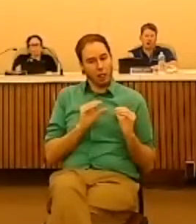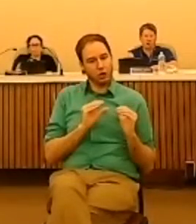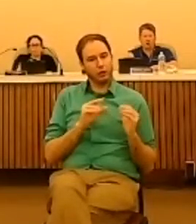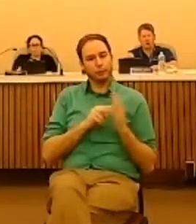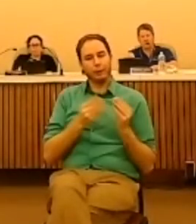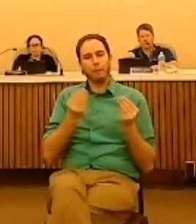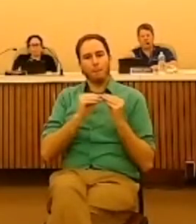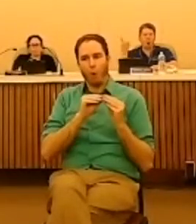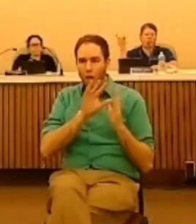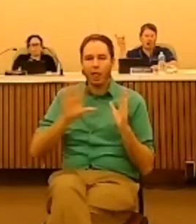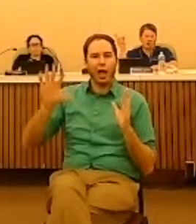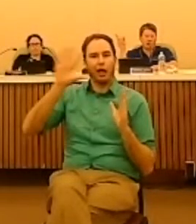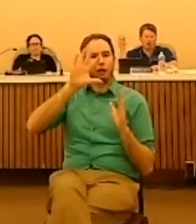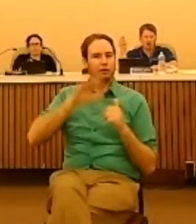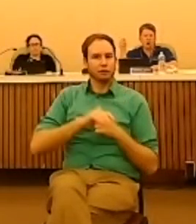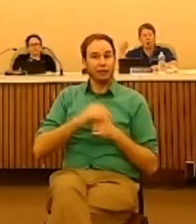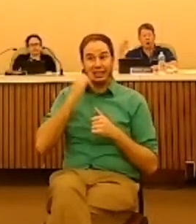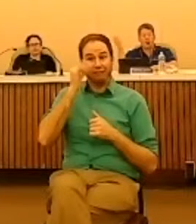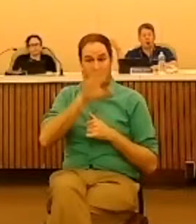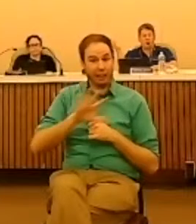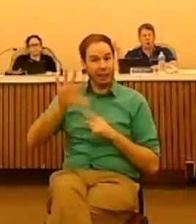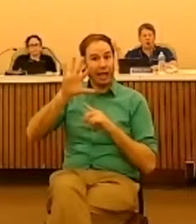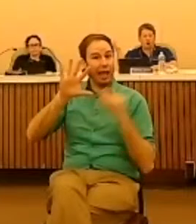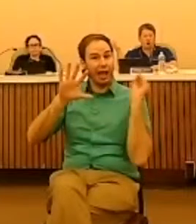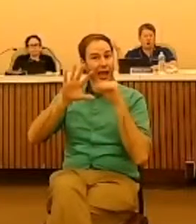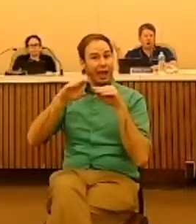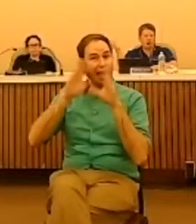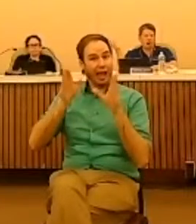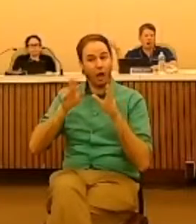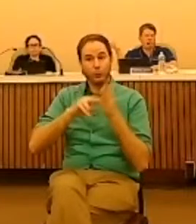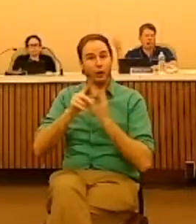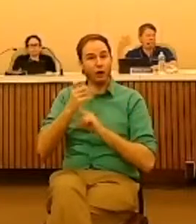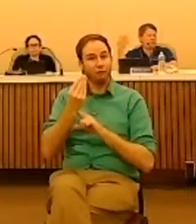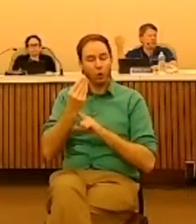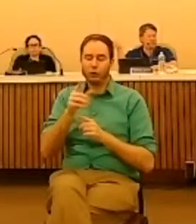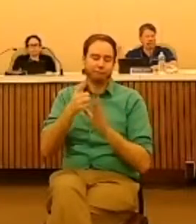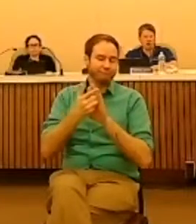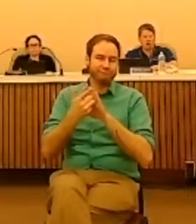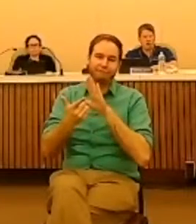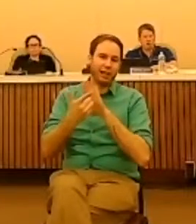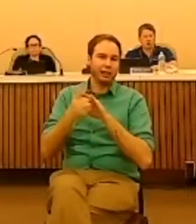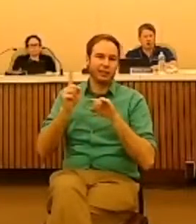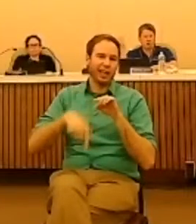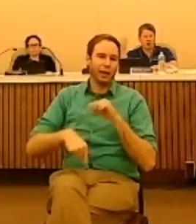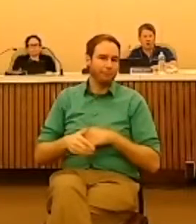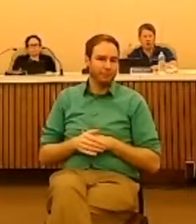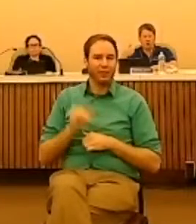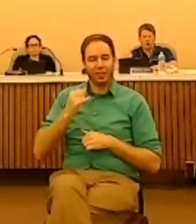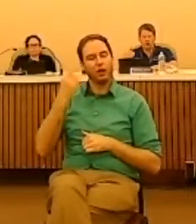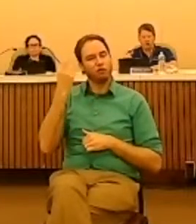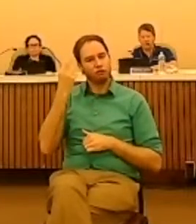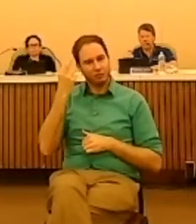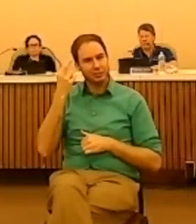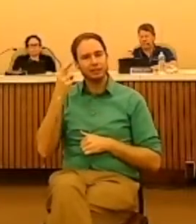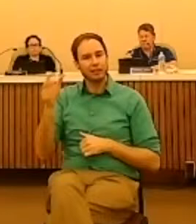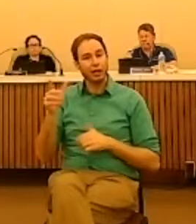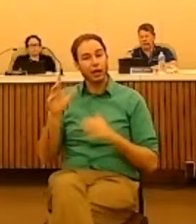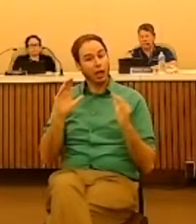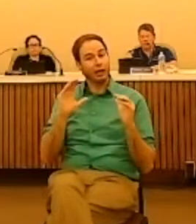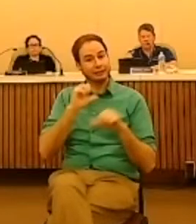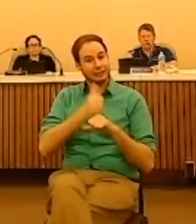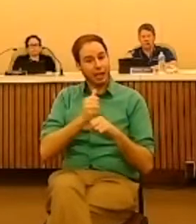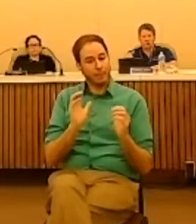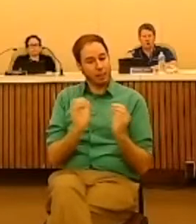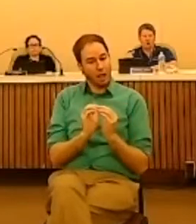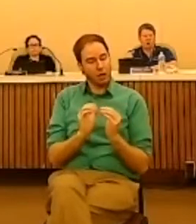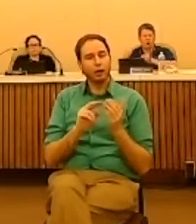big empty parcel here, let me put a house there. Well, then I'd be up to 114 and I would be in violation of the law. So that's why it basically has to be marked